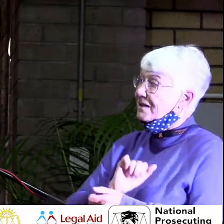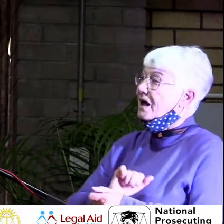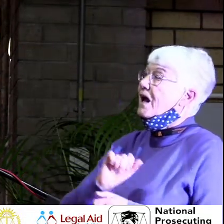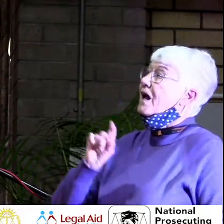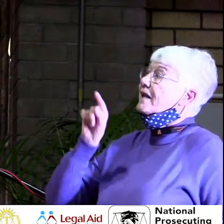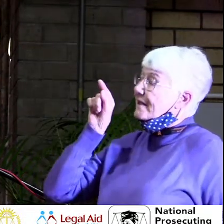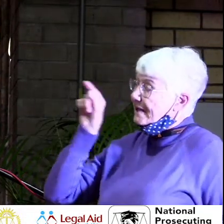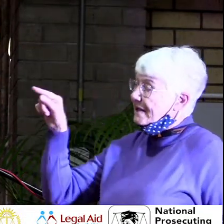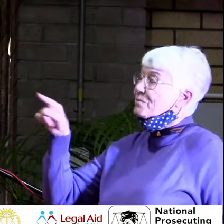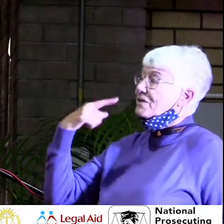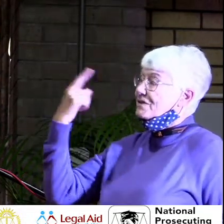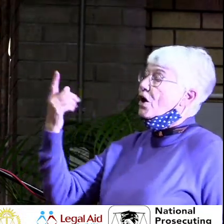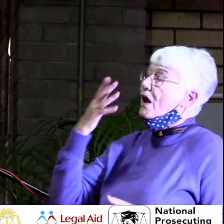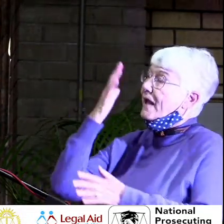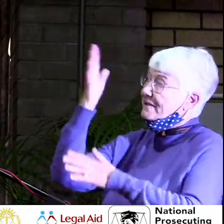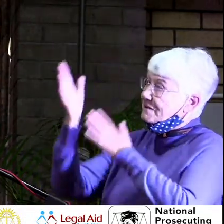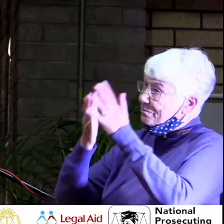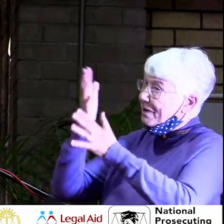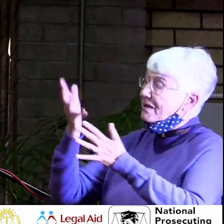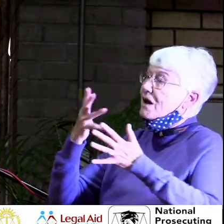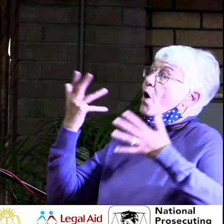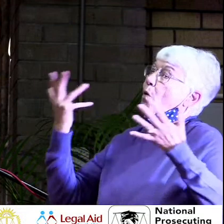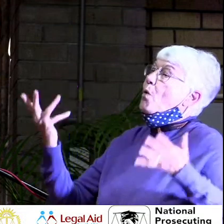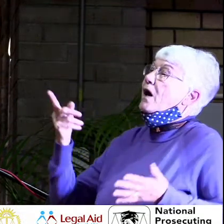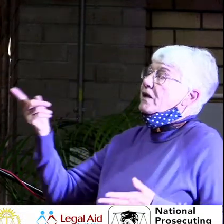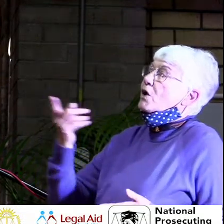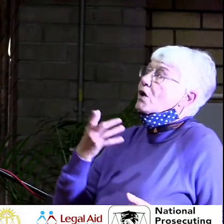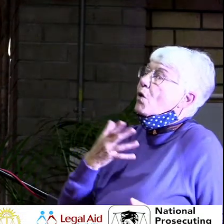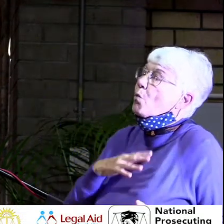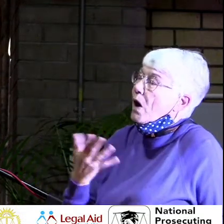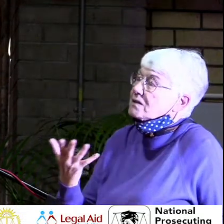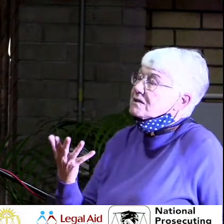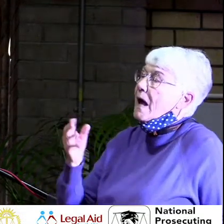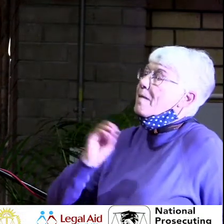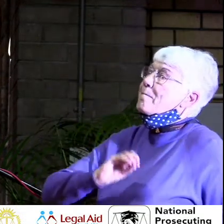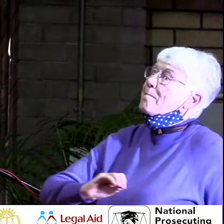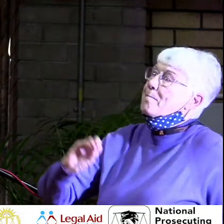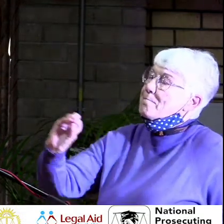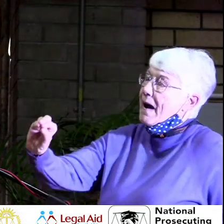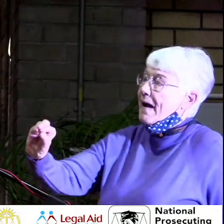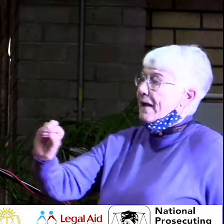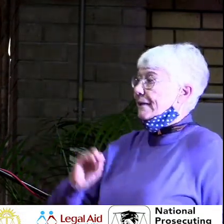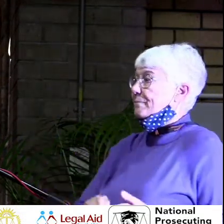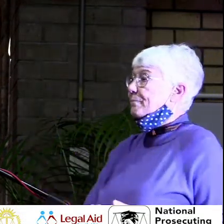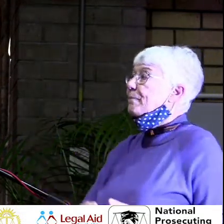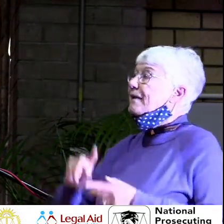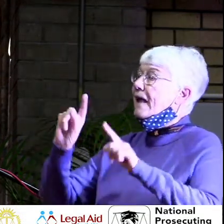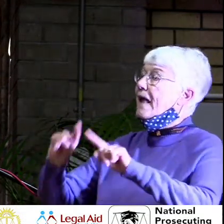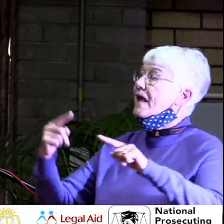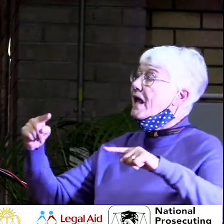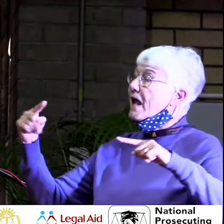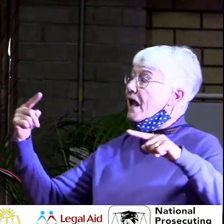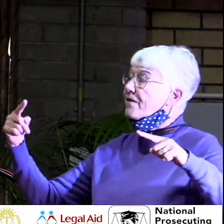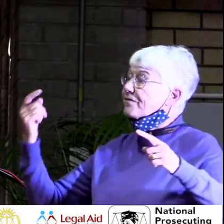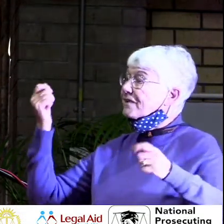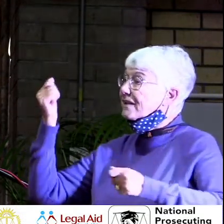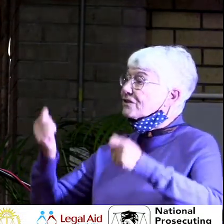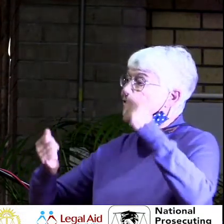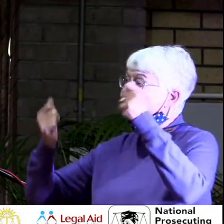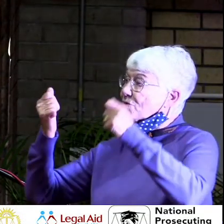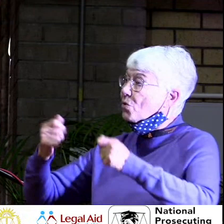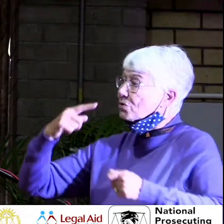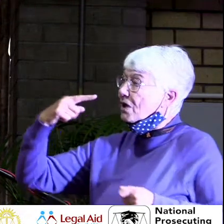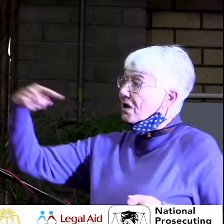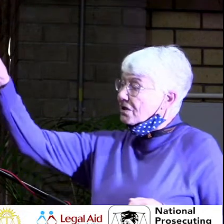case needs to be dealt with on a case-by-case basis because every case is different. So when you have